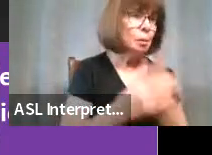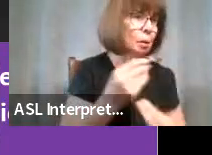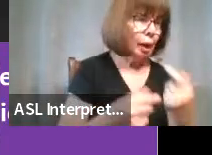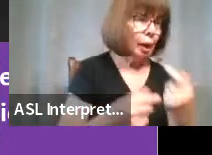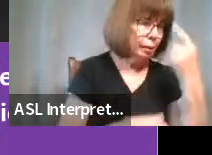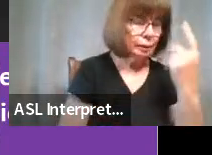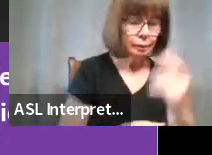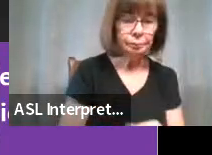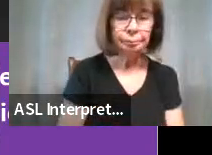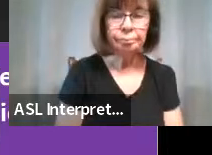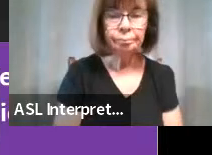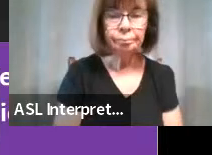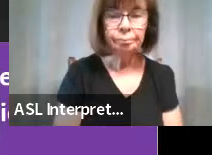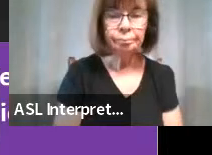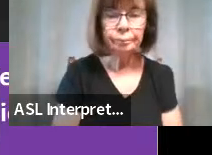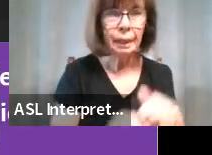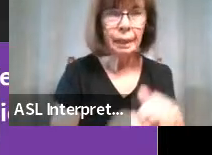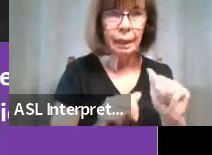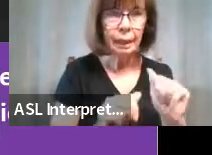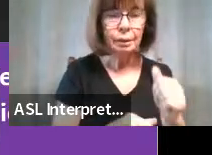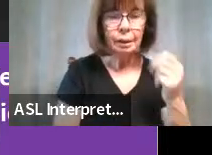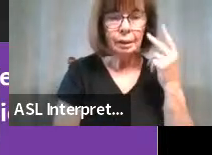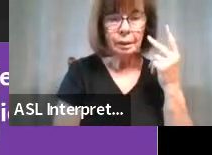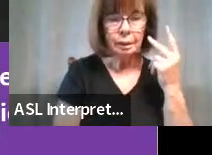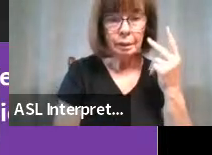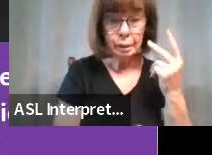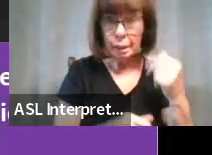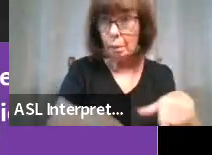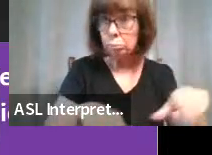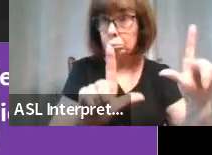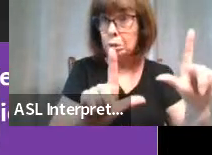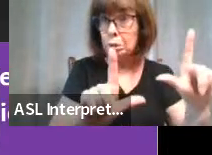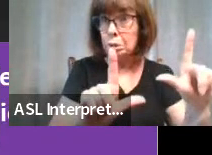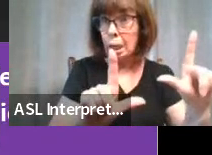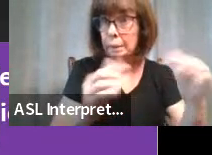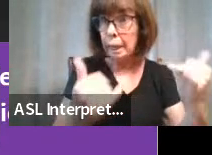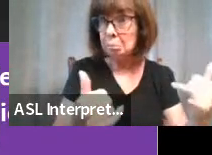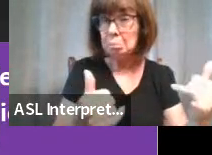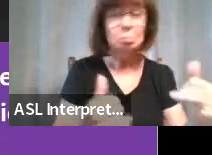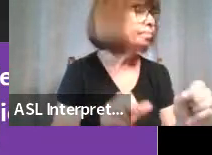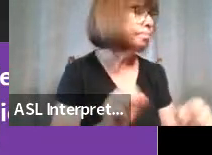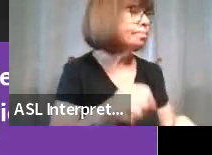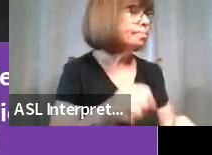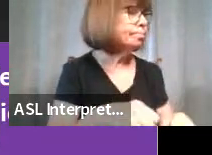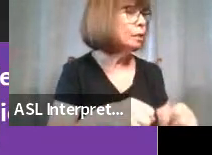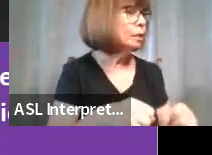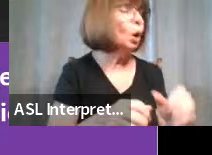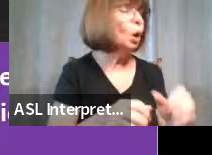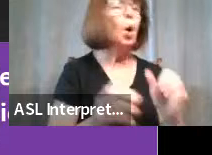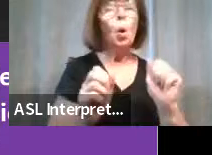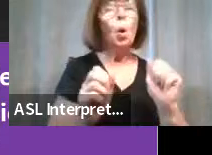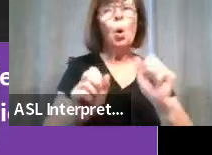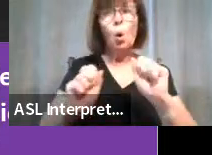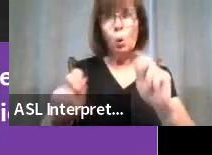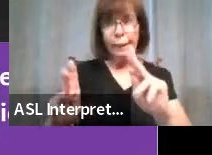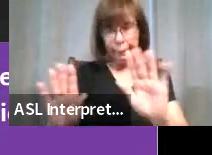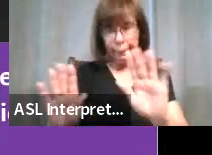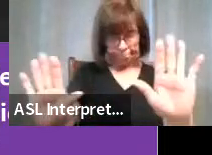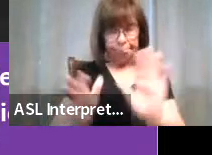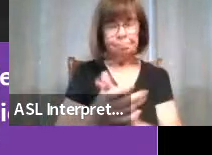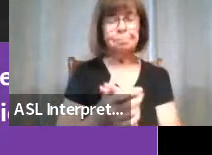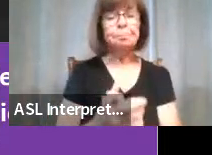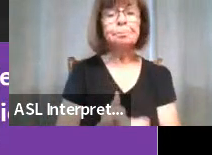see the slides now? Yes. Okay, good. Another question,